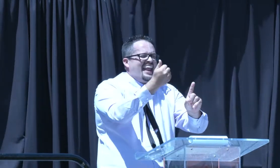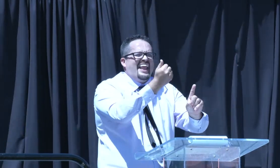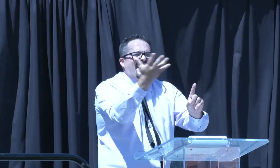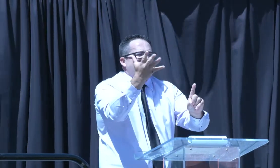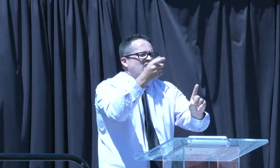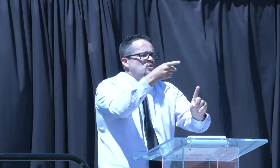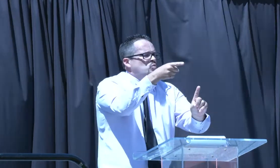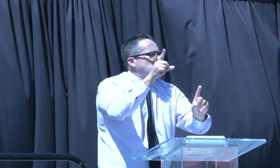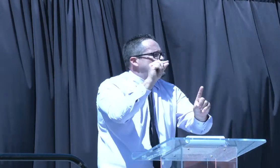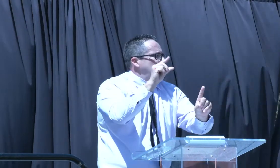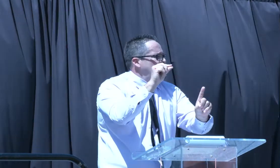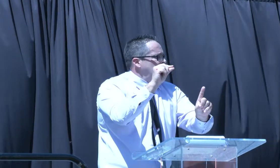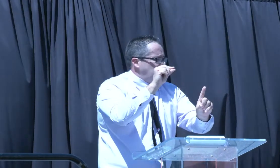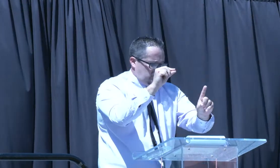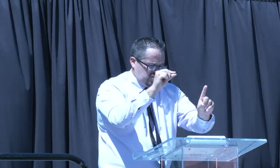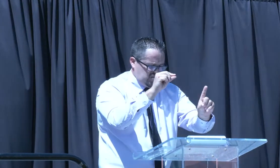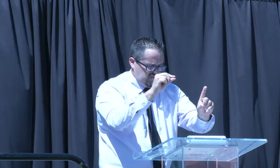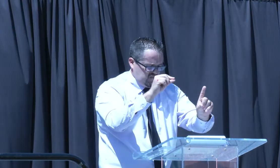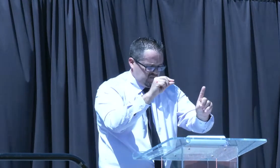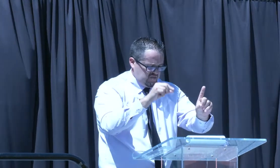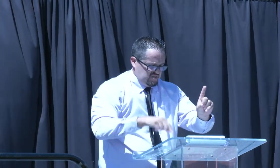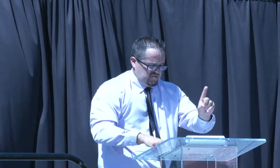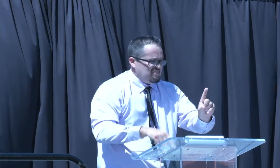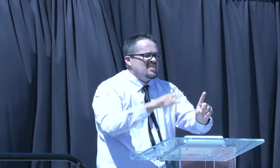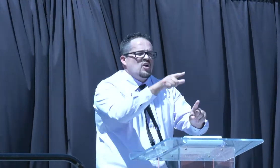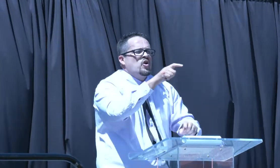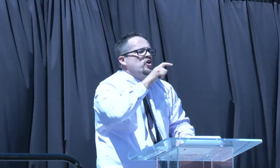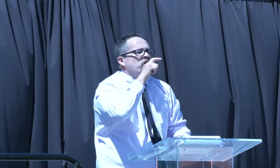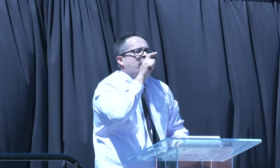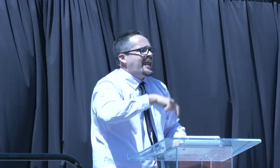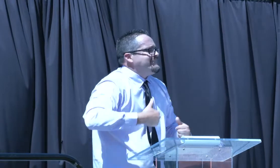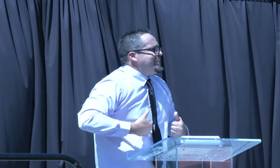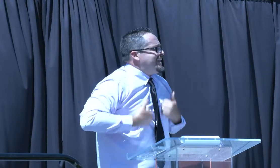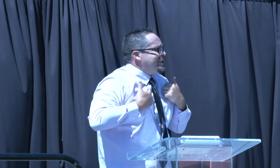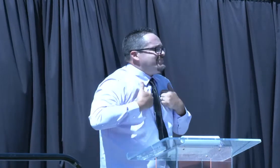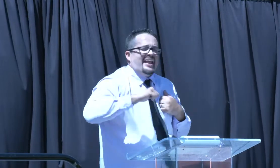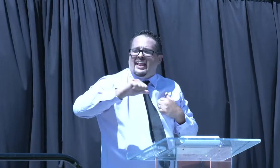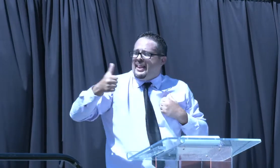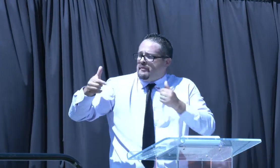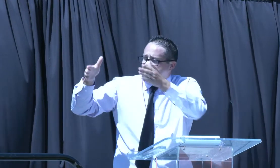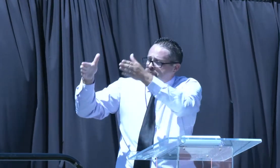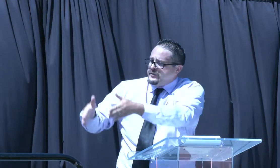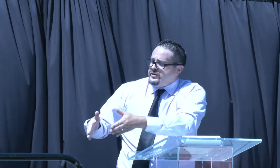version of yourself in anything you do. You don't have to